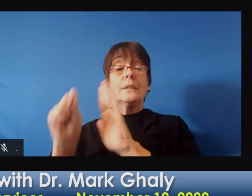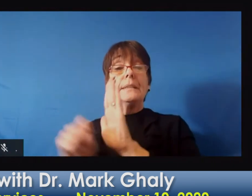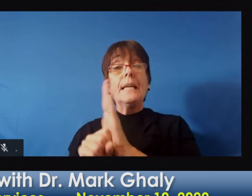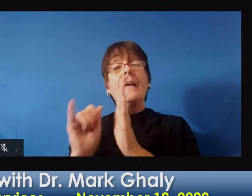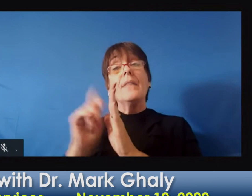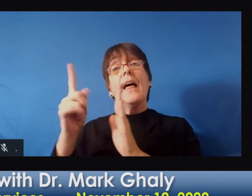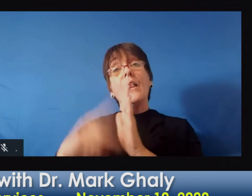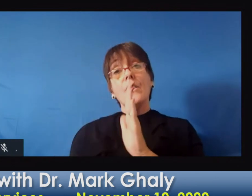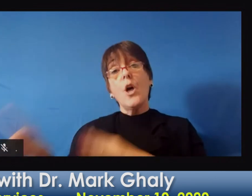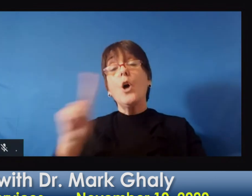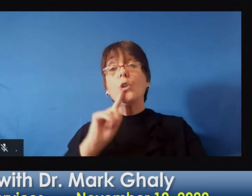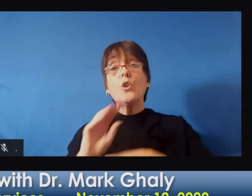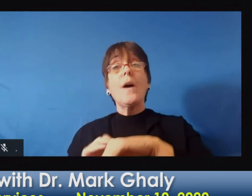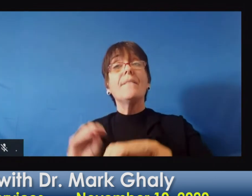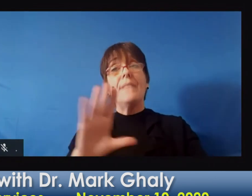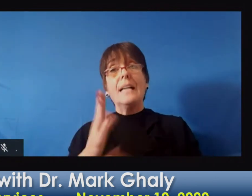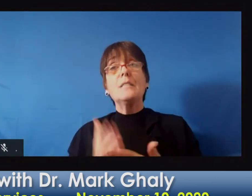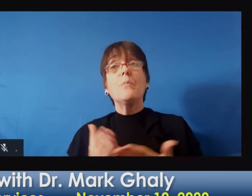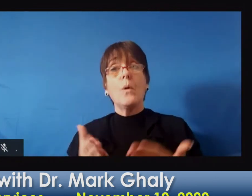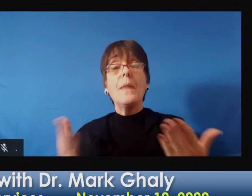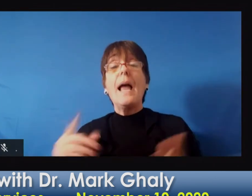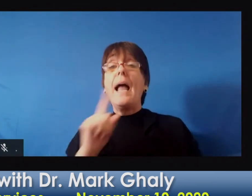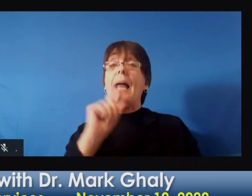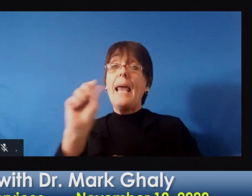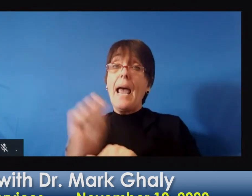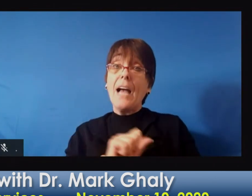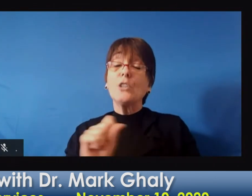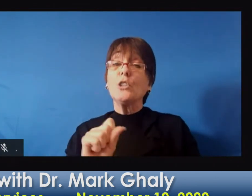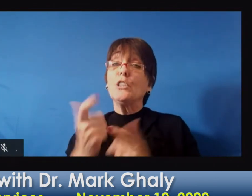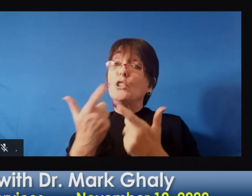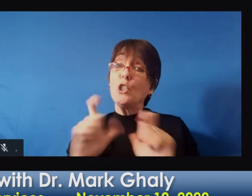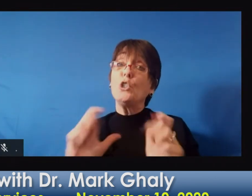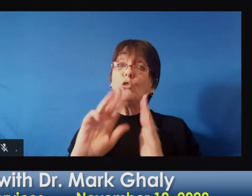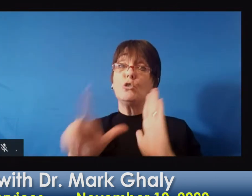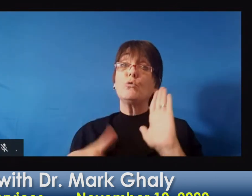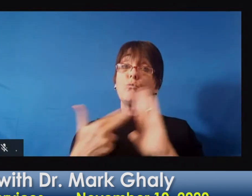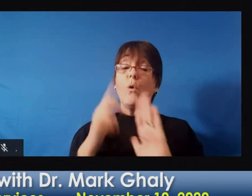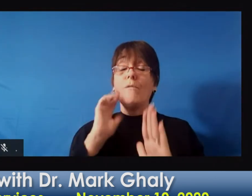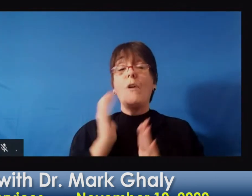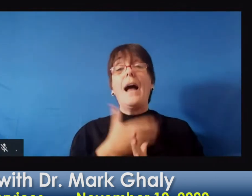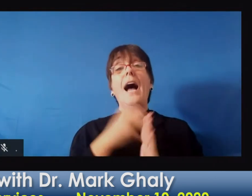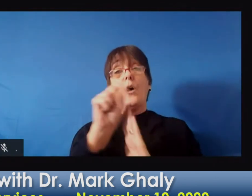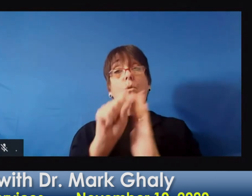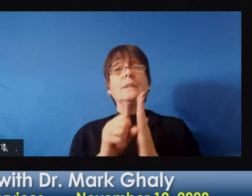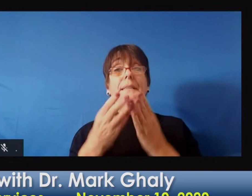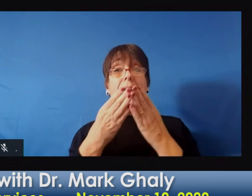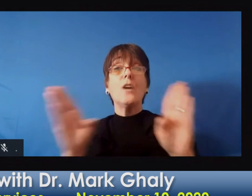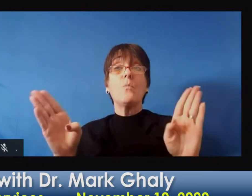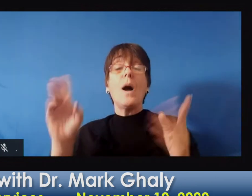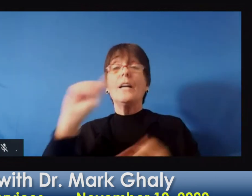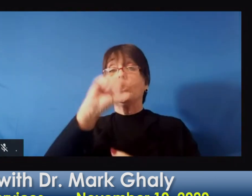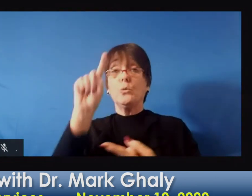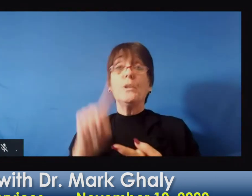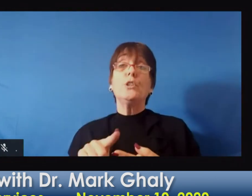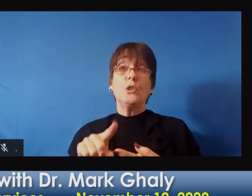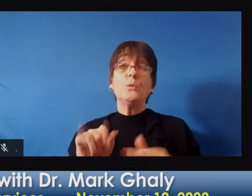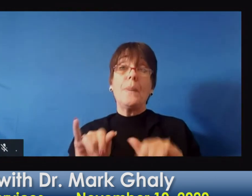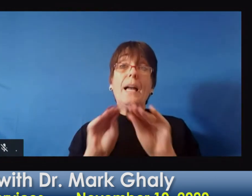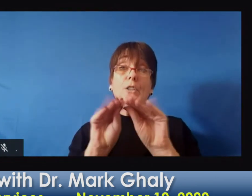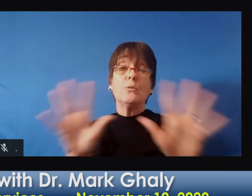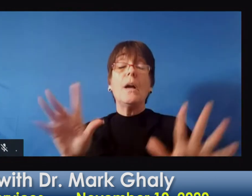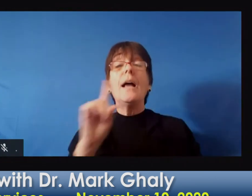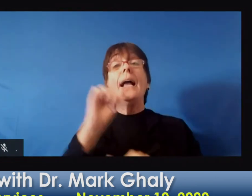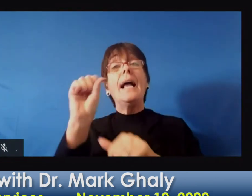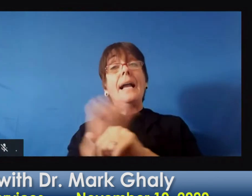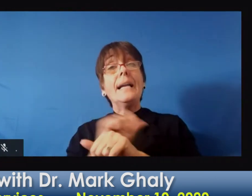are advisable things and actually play an important role for our statewide effort to reduce transmission. And indeed,